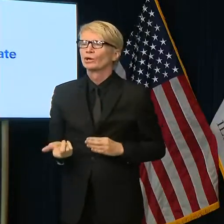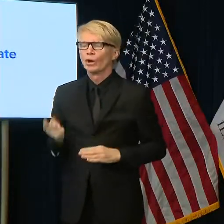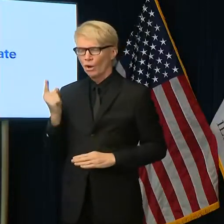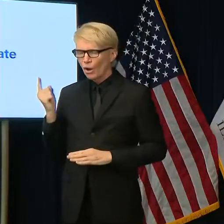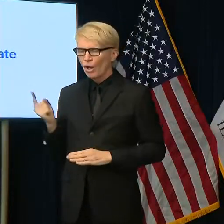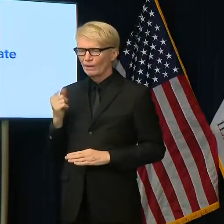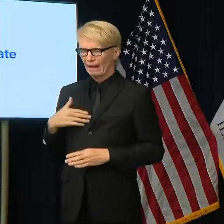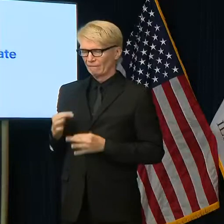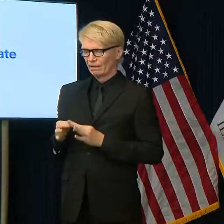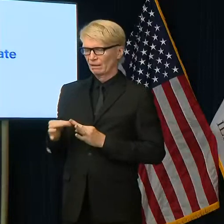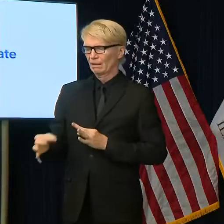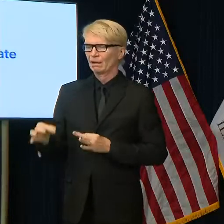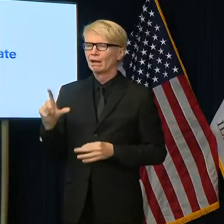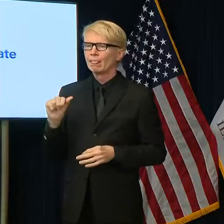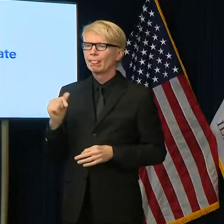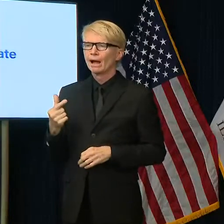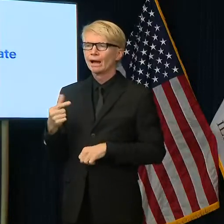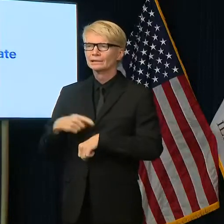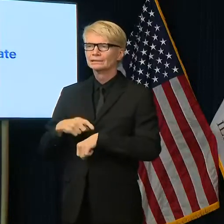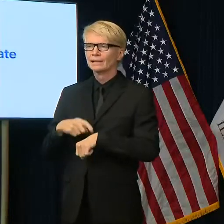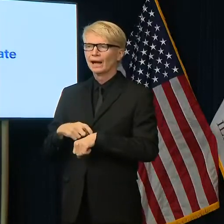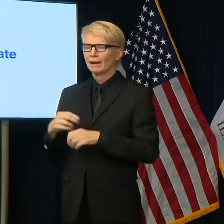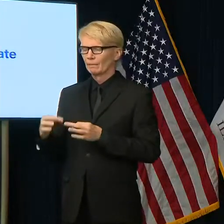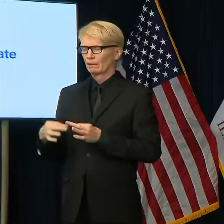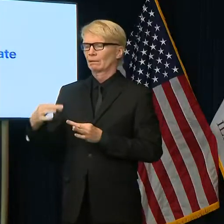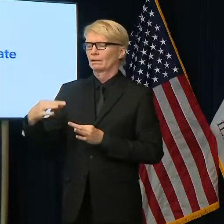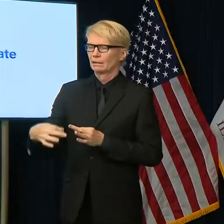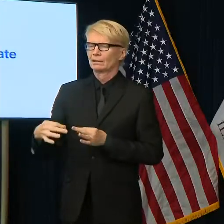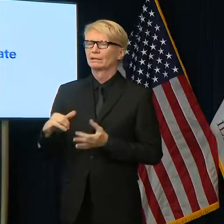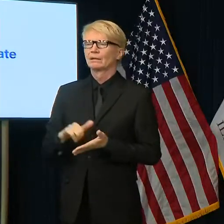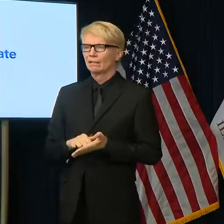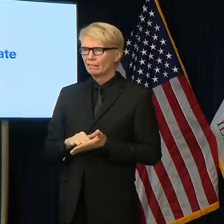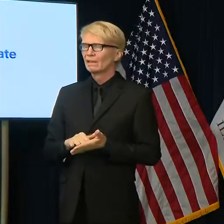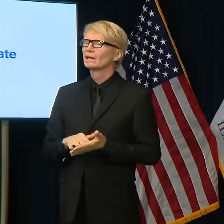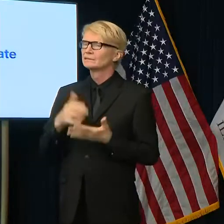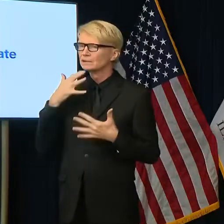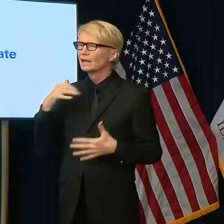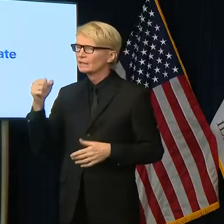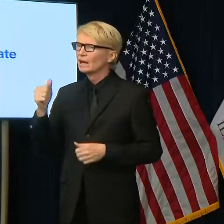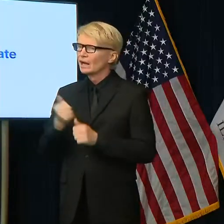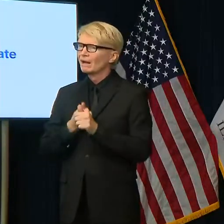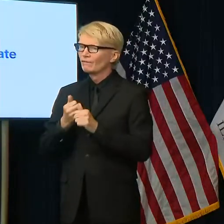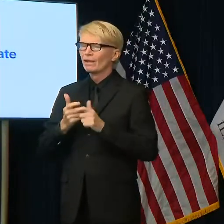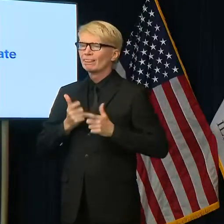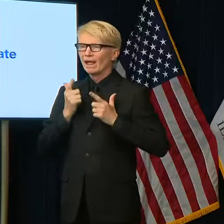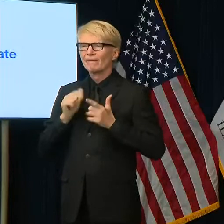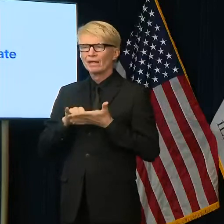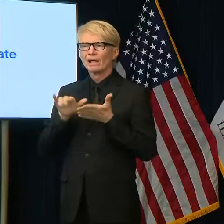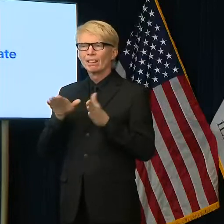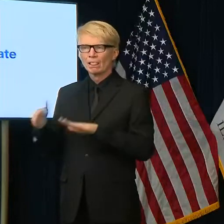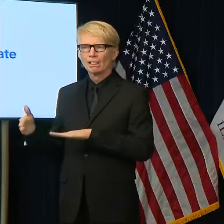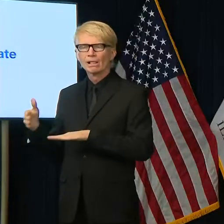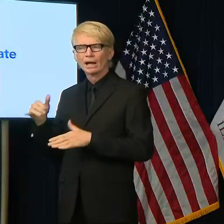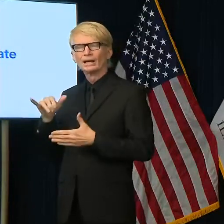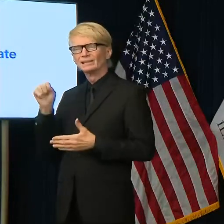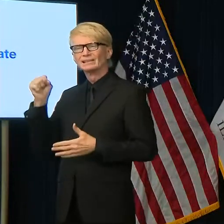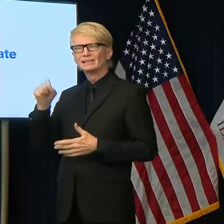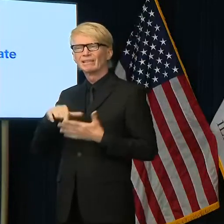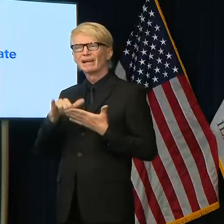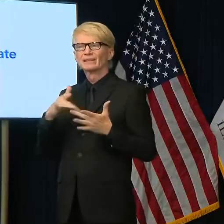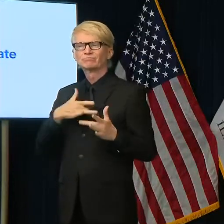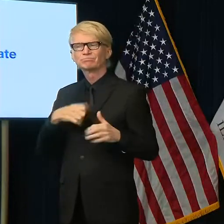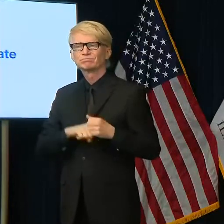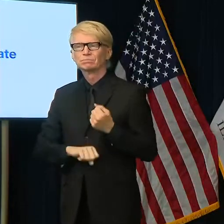that lagging indicator, which is always sad, every life lost, but we can do many things now to make sure that number goes down every single